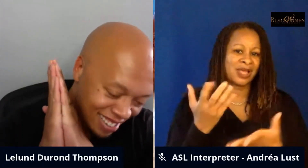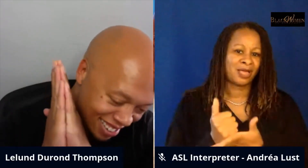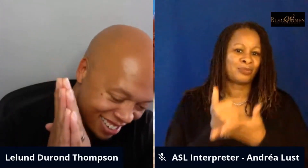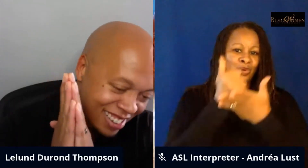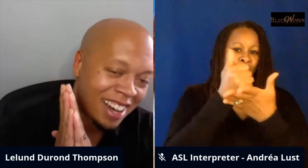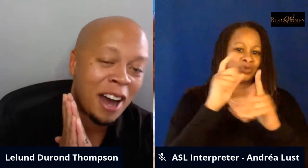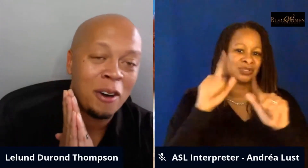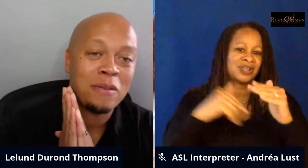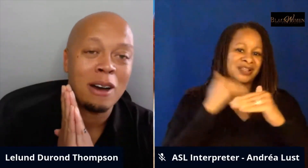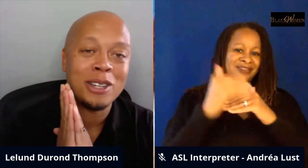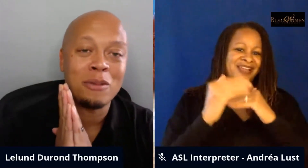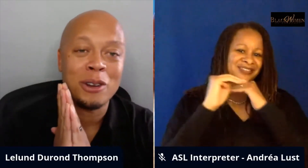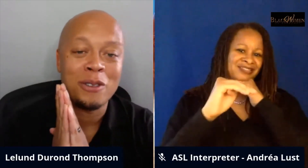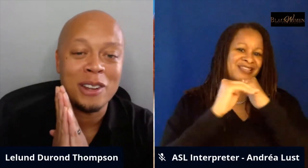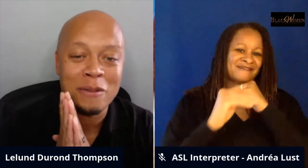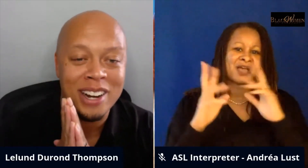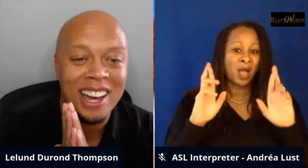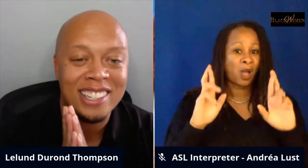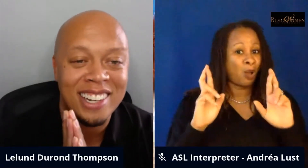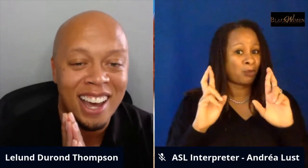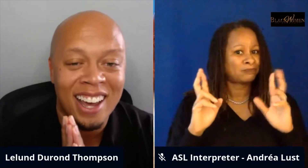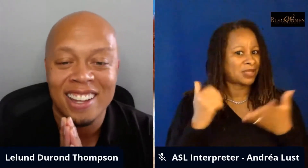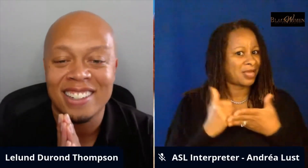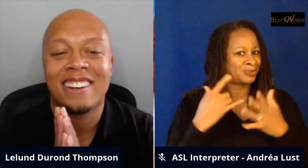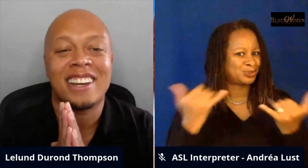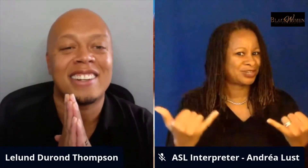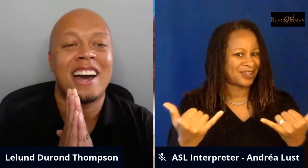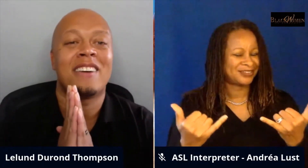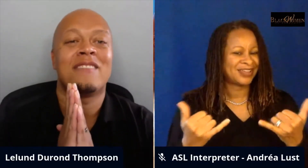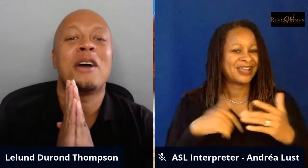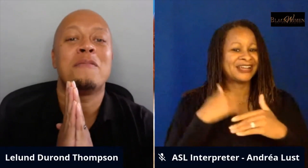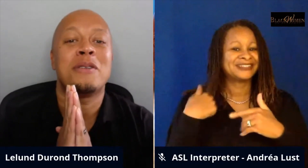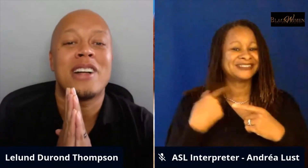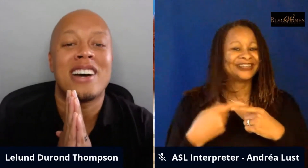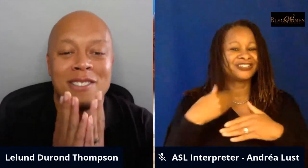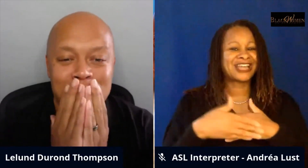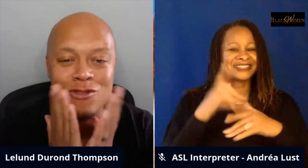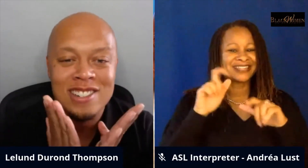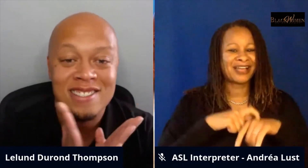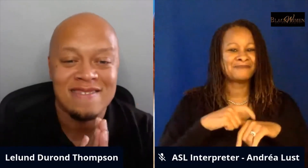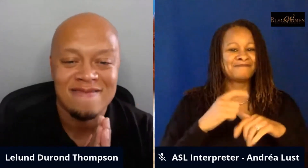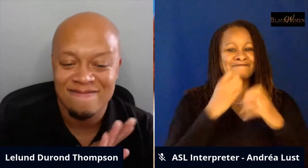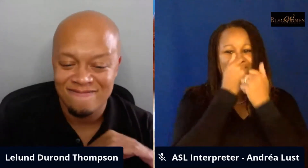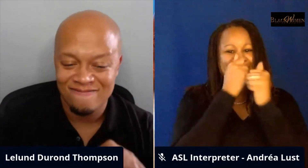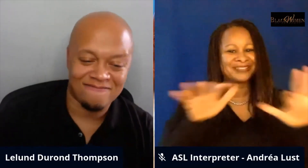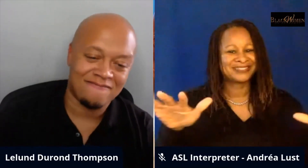So I hope I was able to do a little bit of that today. Until next time, be blessed.